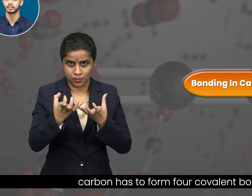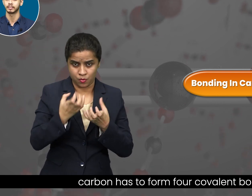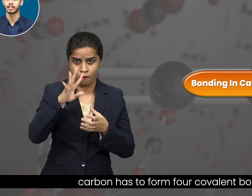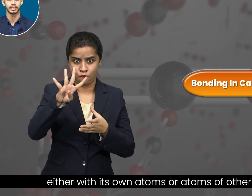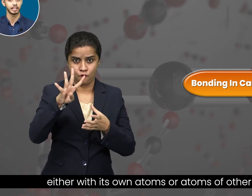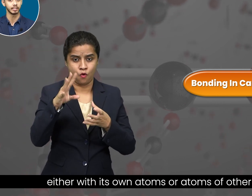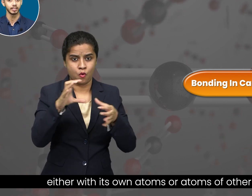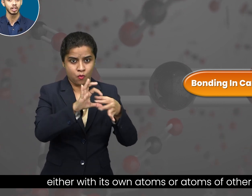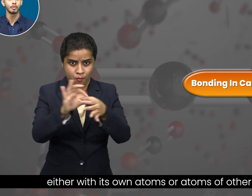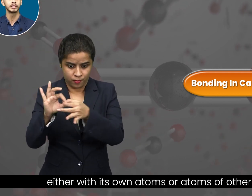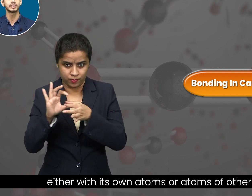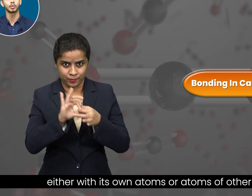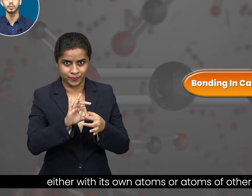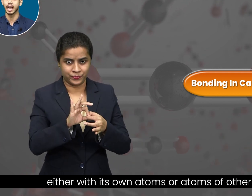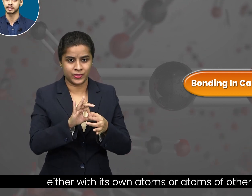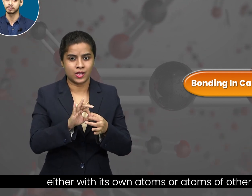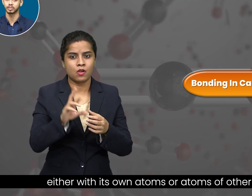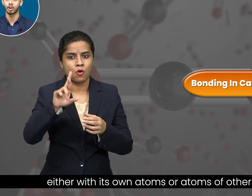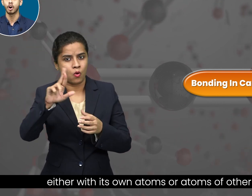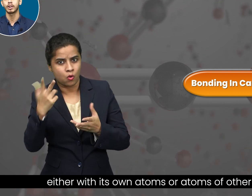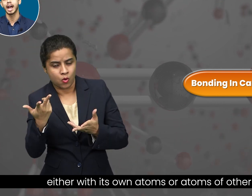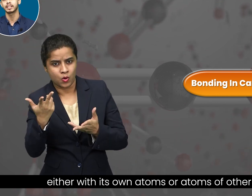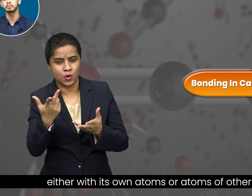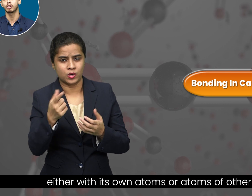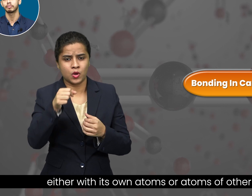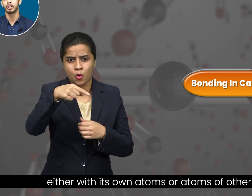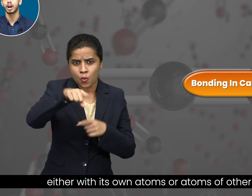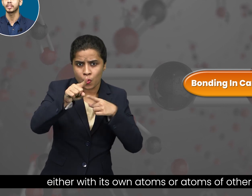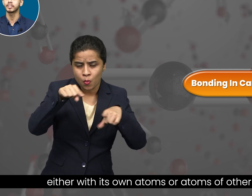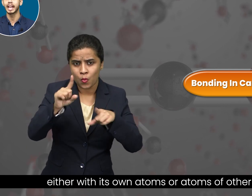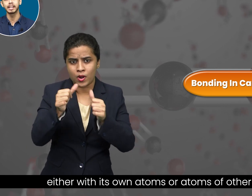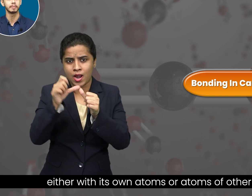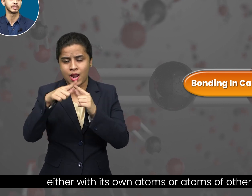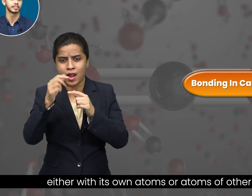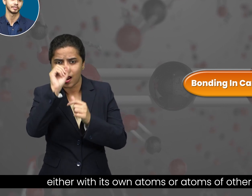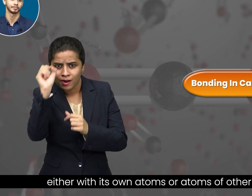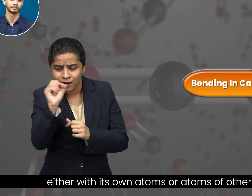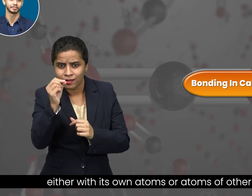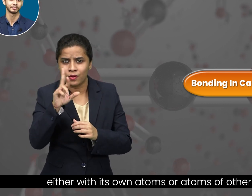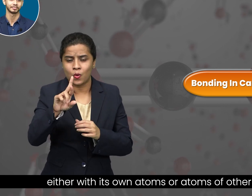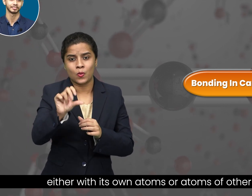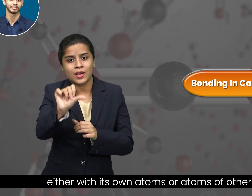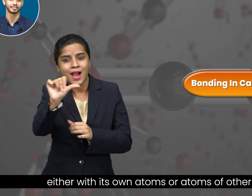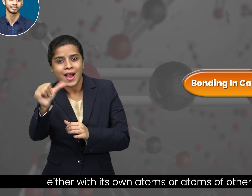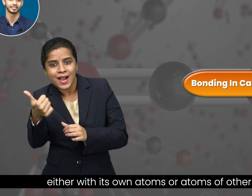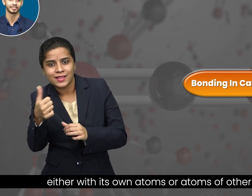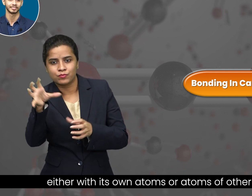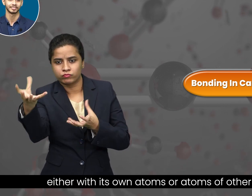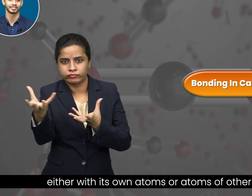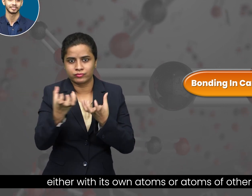bonds, either with its own atoms or atoms of other elements.